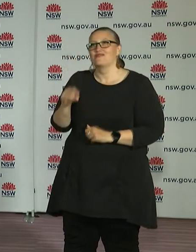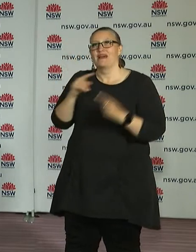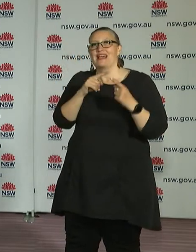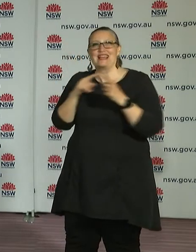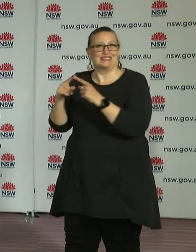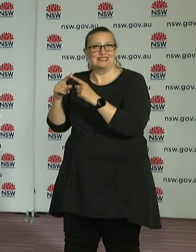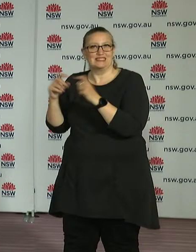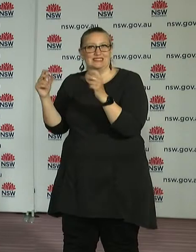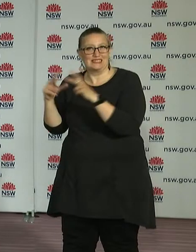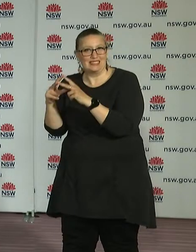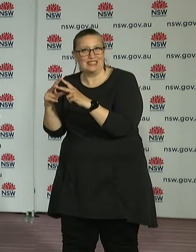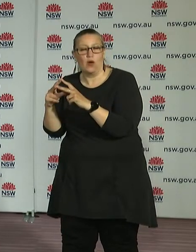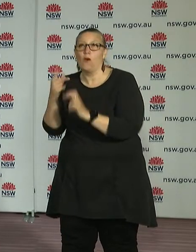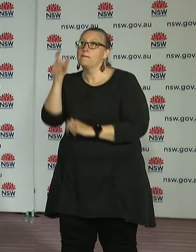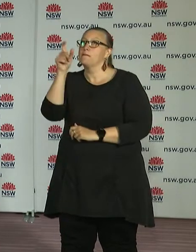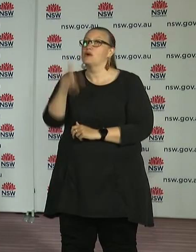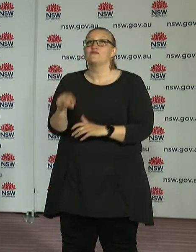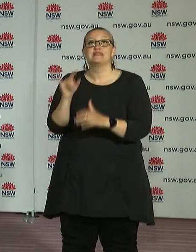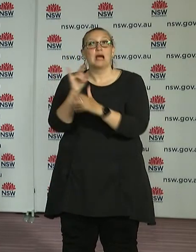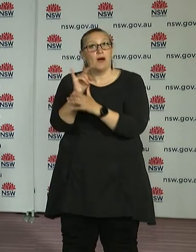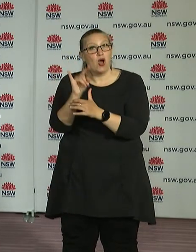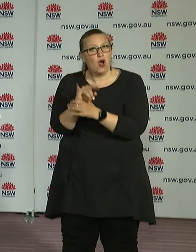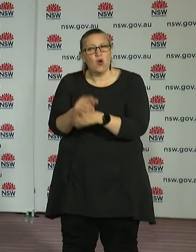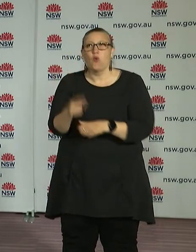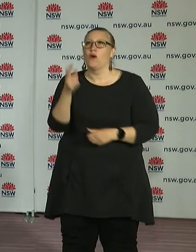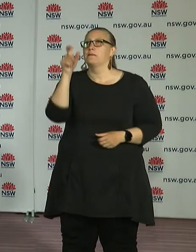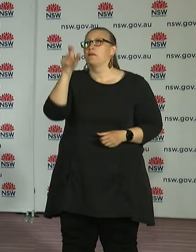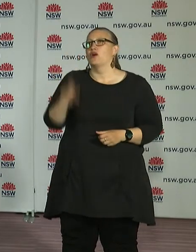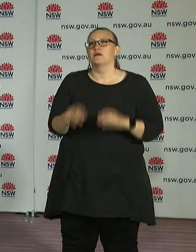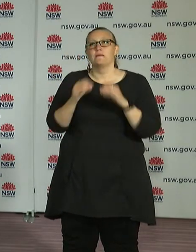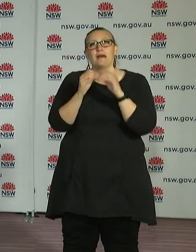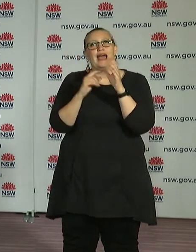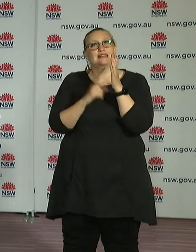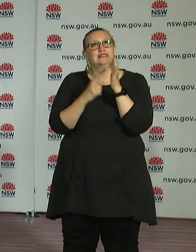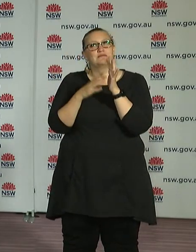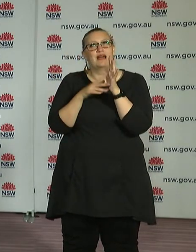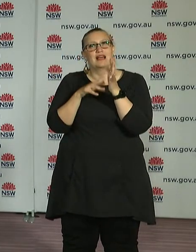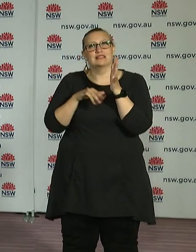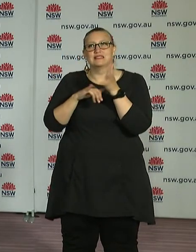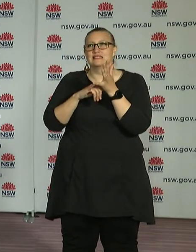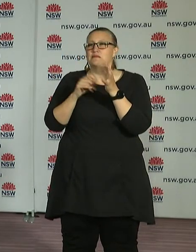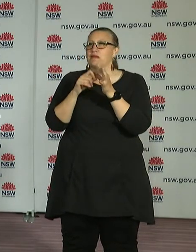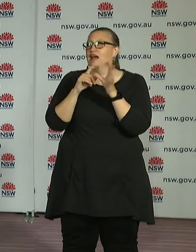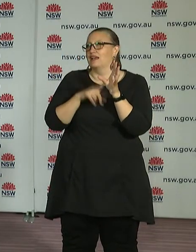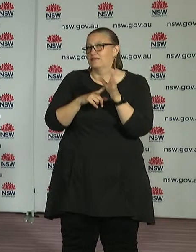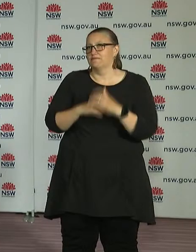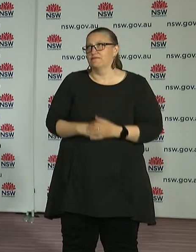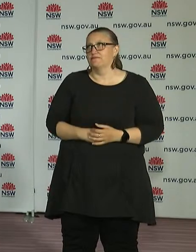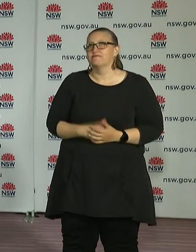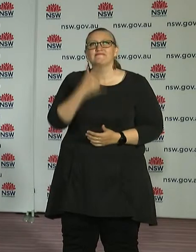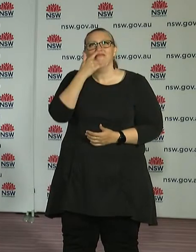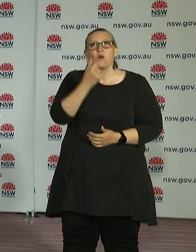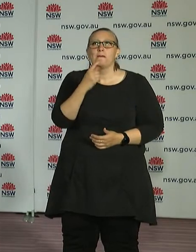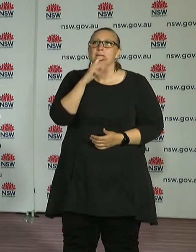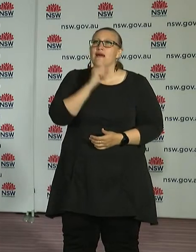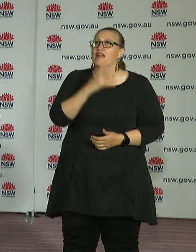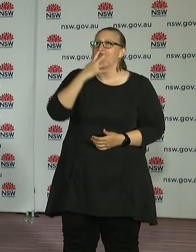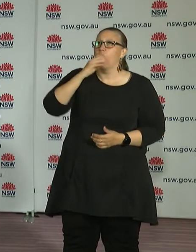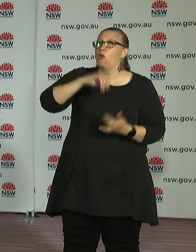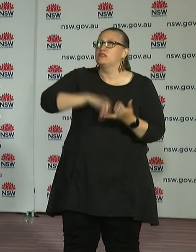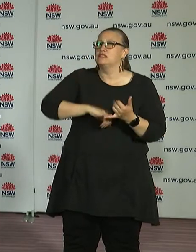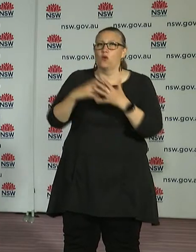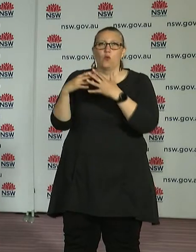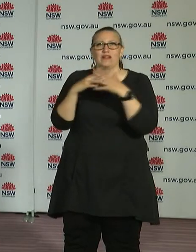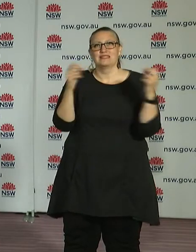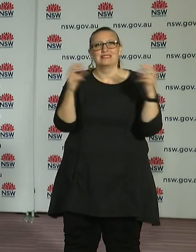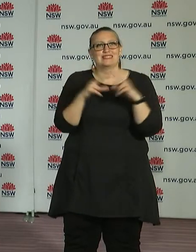and one person was from Dubbo, and one person was from Batemans Bay. There was a gentleman in his 40s from Western Sydney